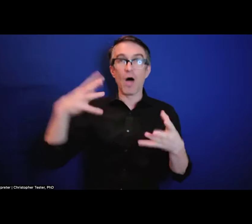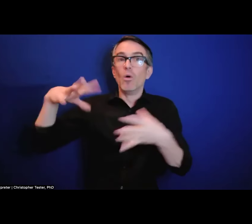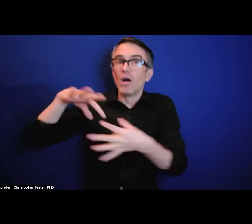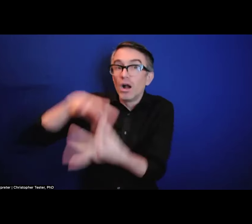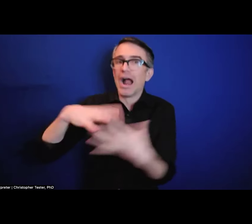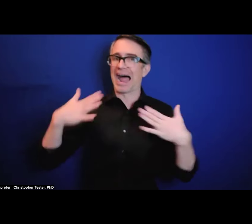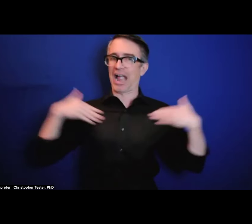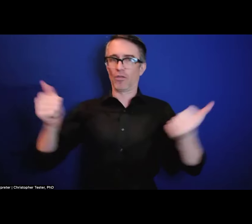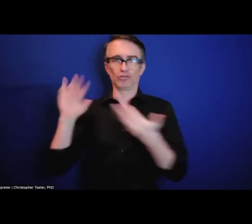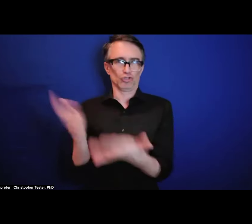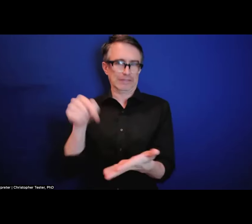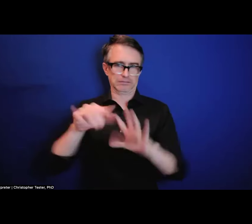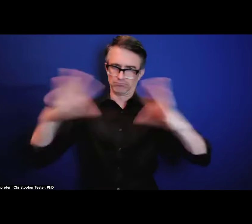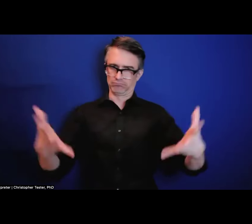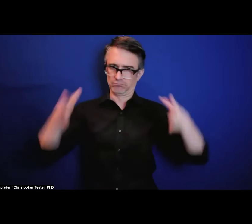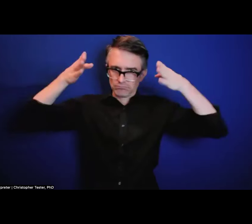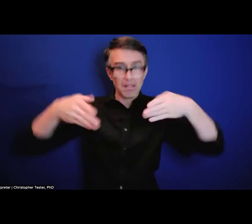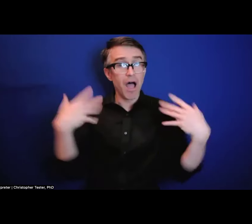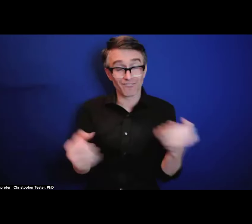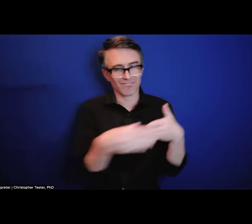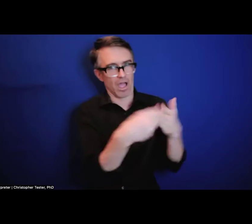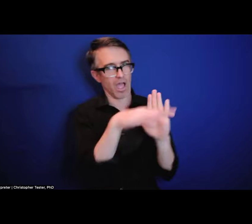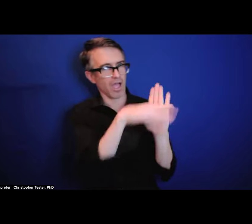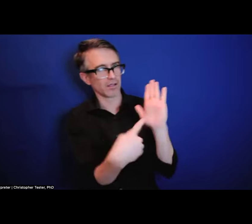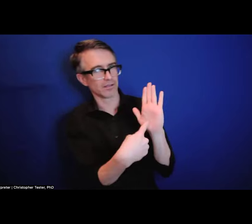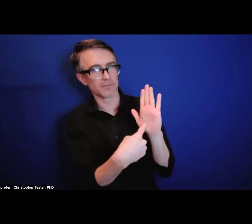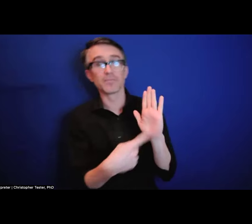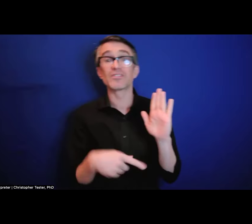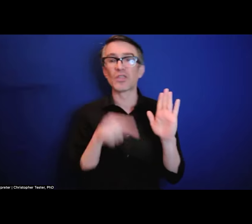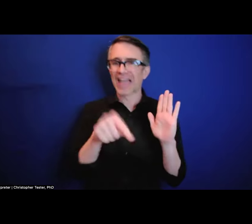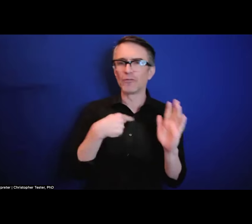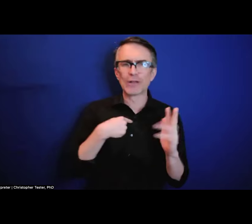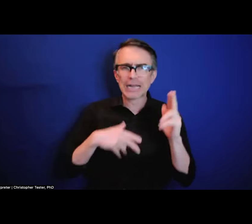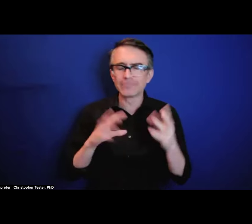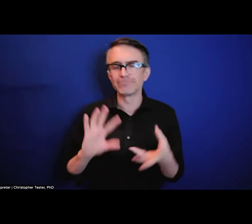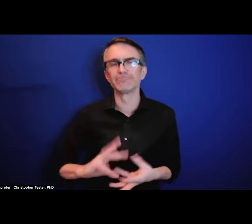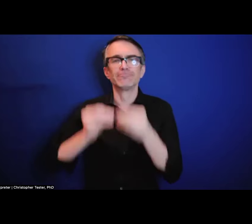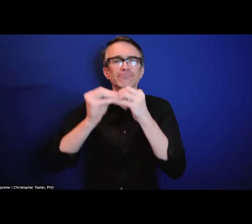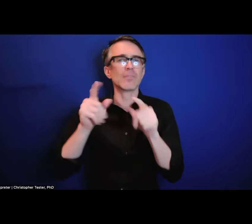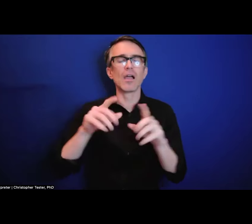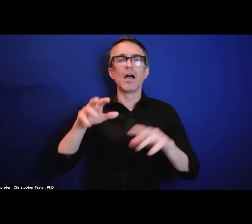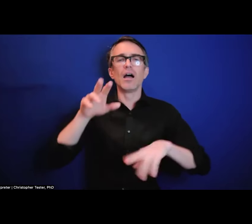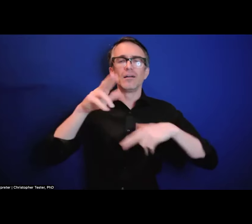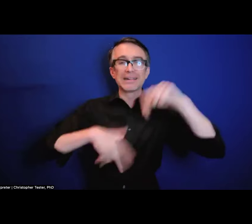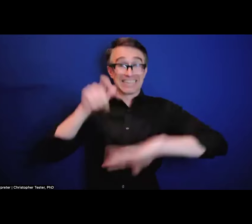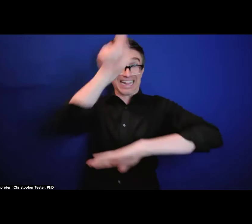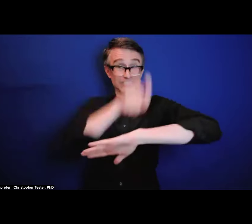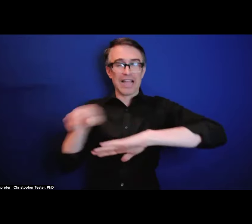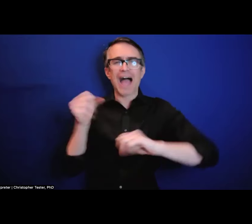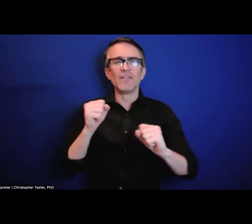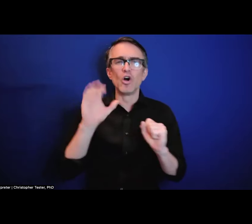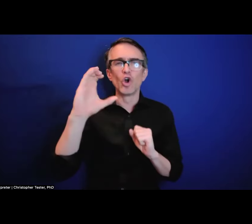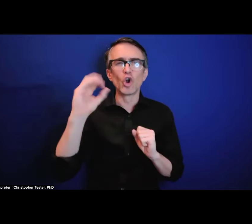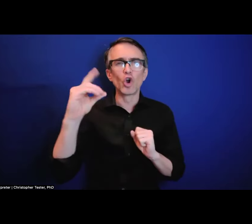on resilient and green inclusive healthcare facilities. And that's just to mention a few of the technical pieces that we've